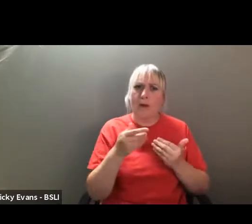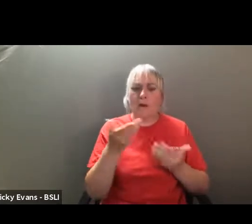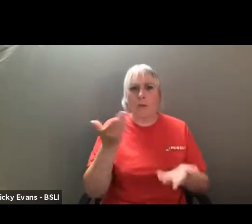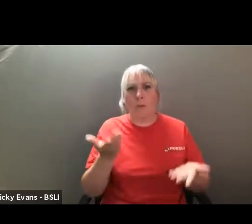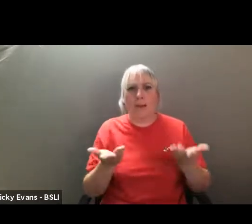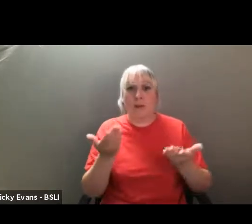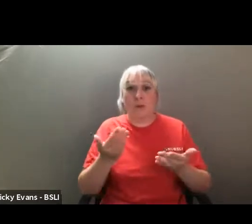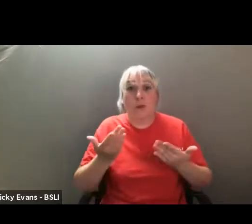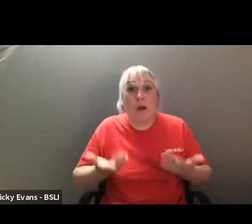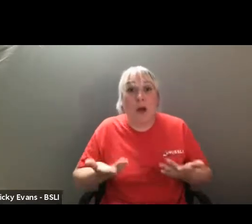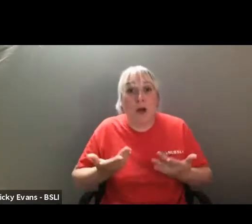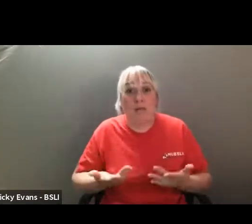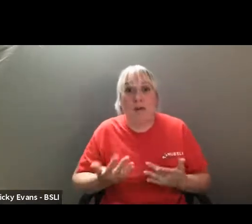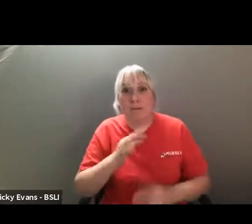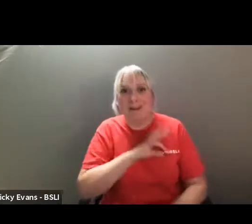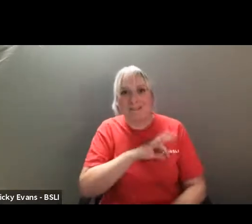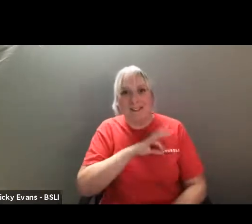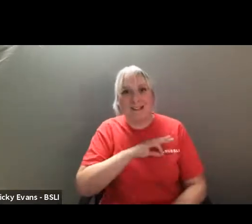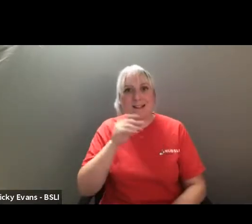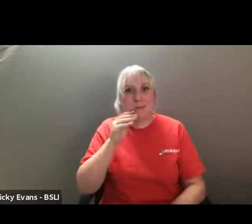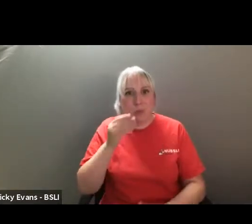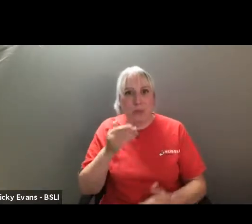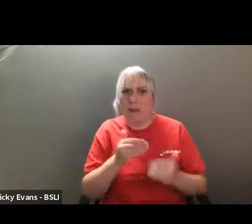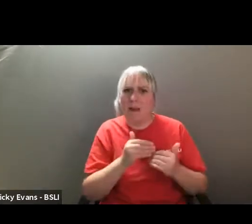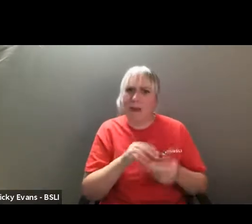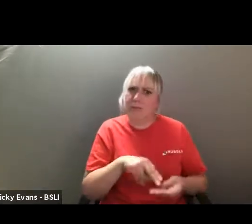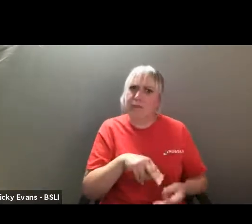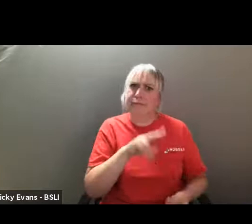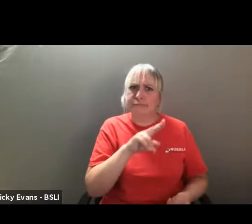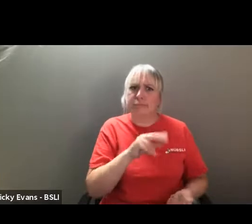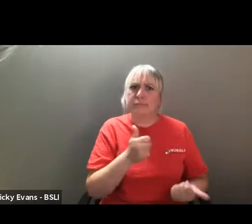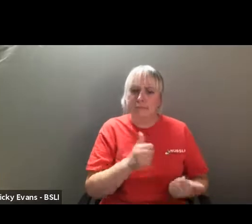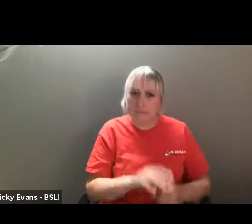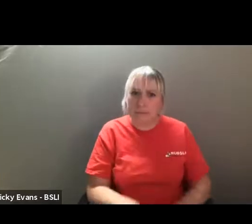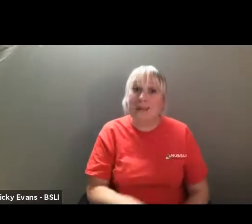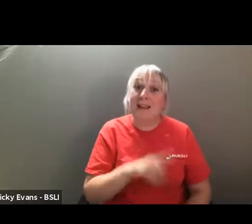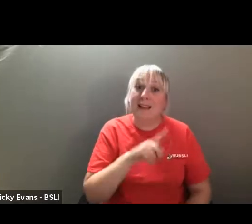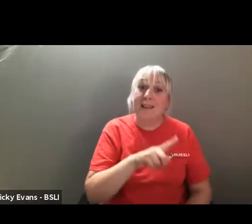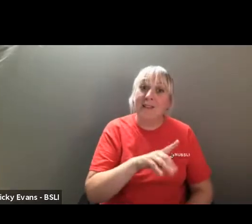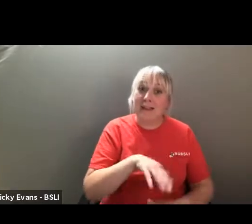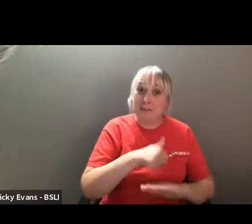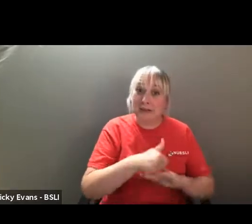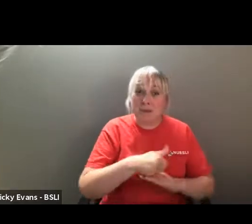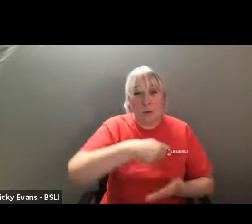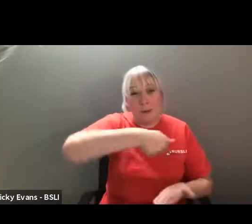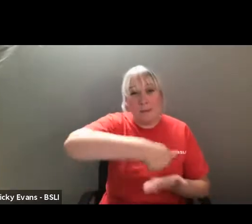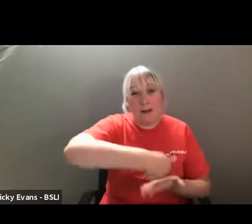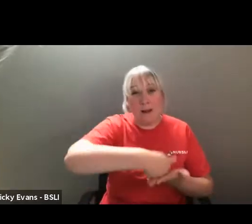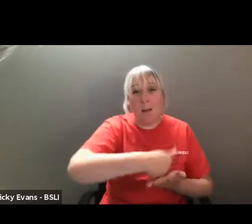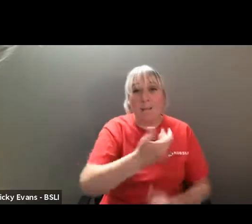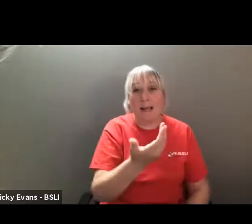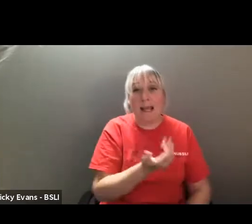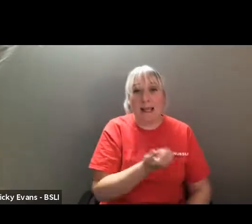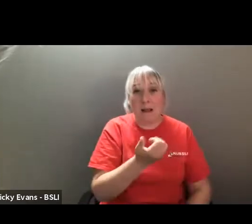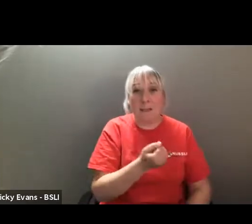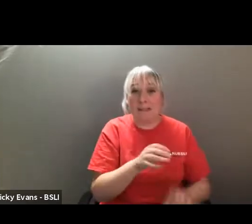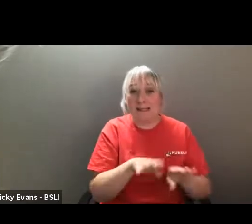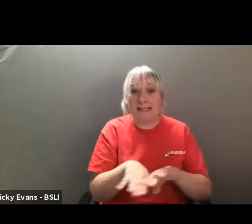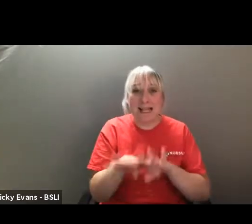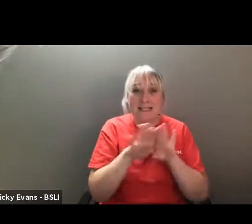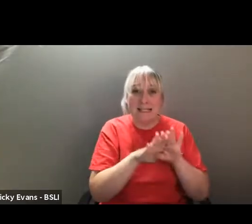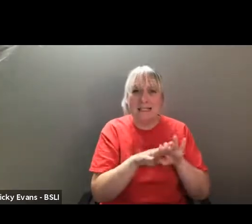based on the minimum income standard as set by the Child Poverty Action